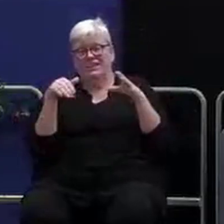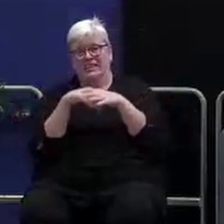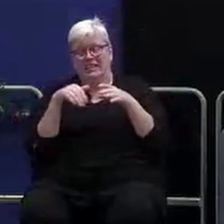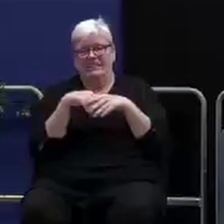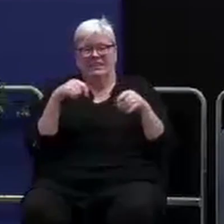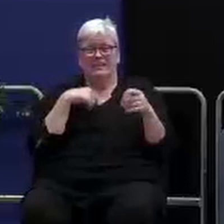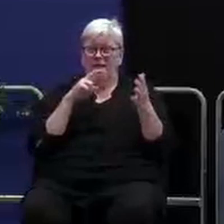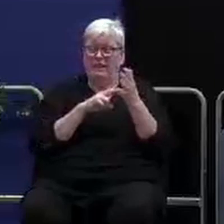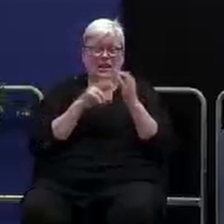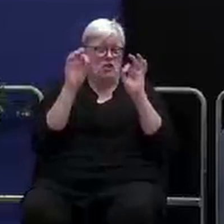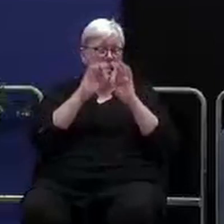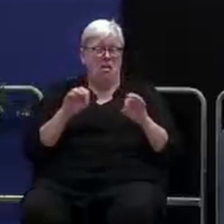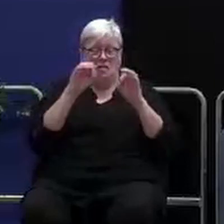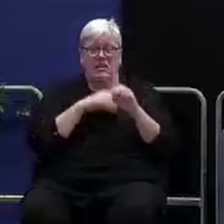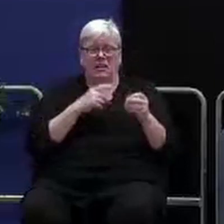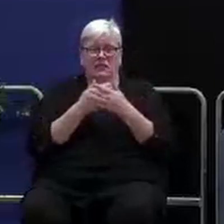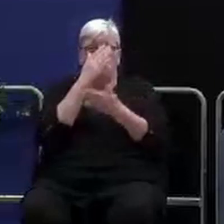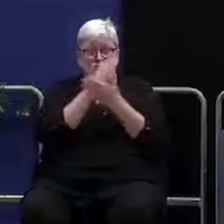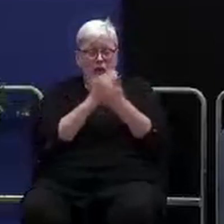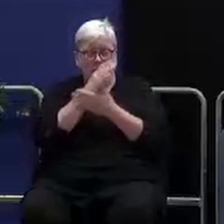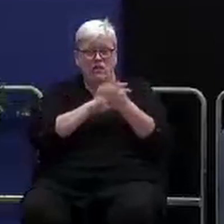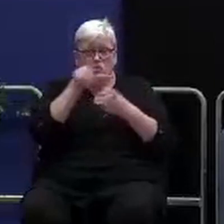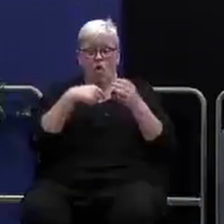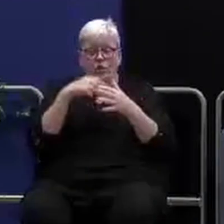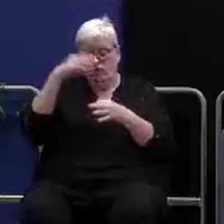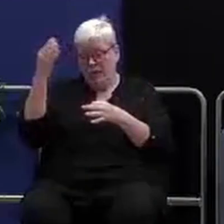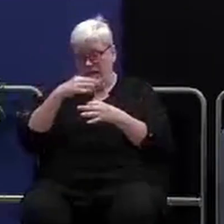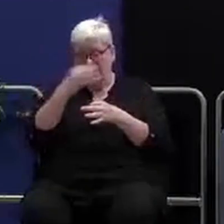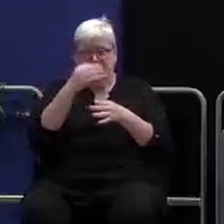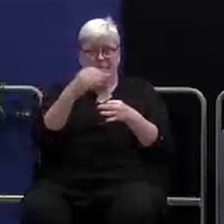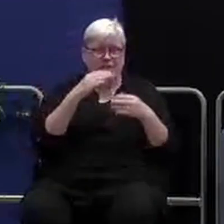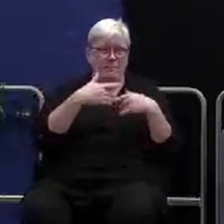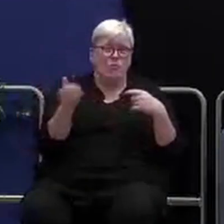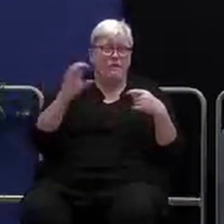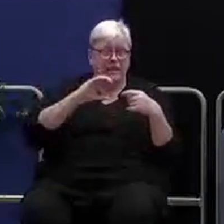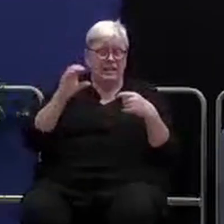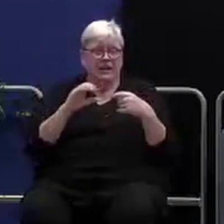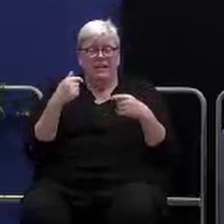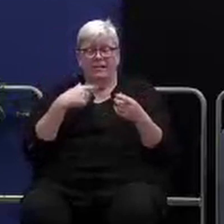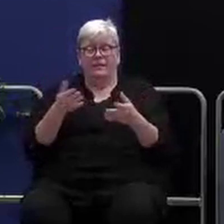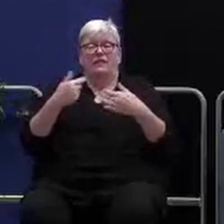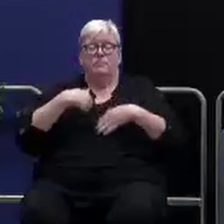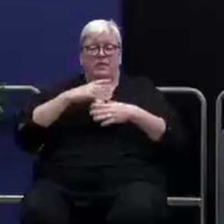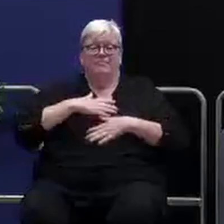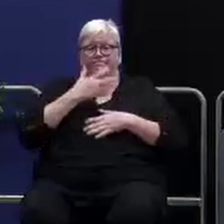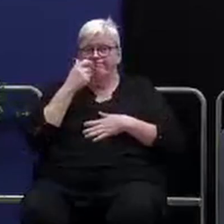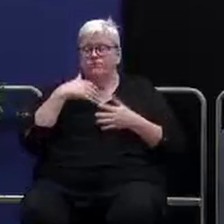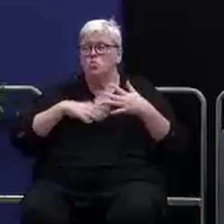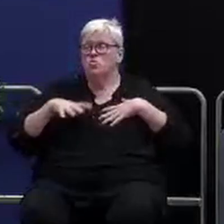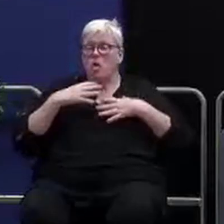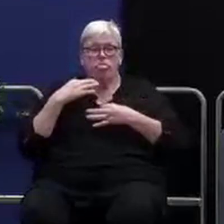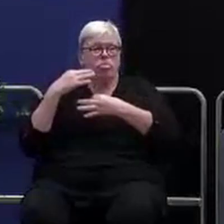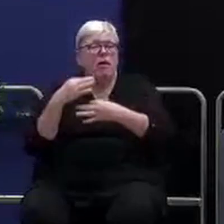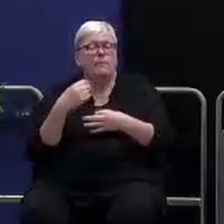a bread roll and a packet of crisps, salt and more vinegar, could totally give me the hops, while I